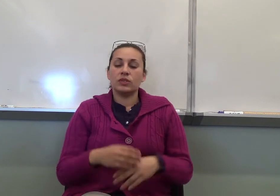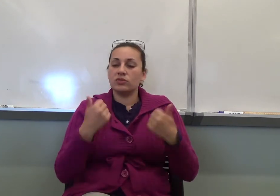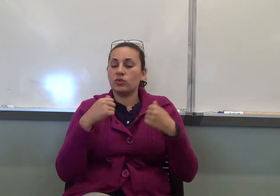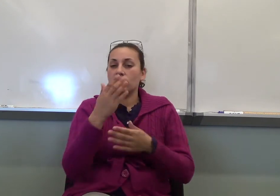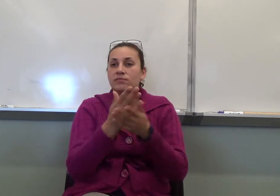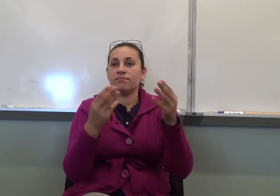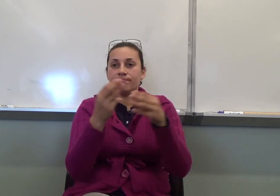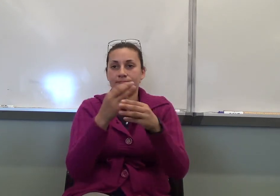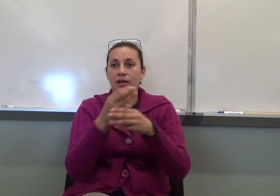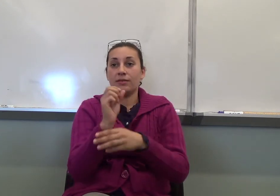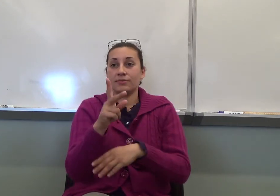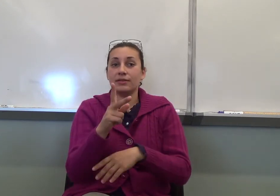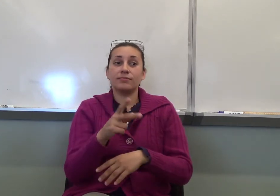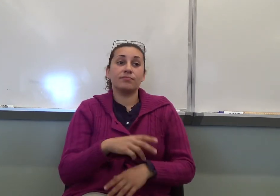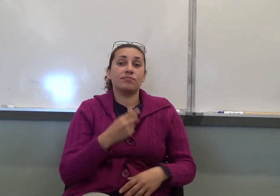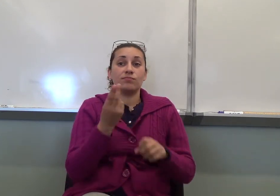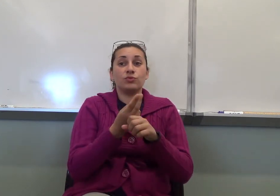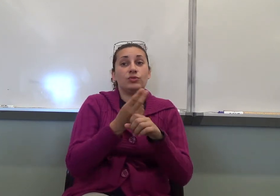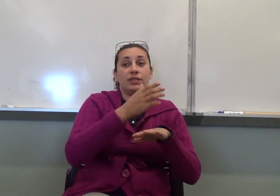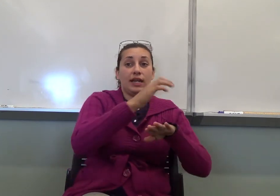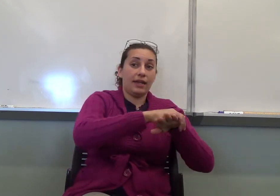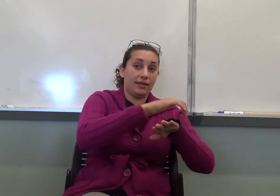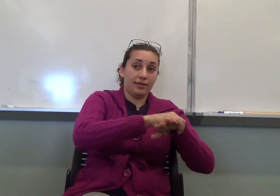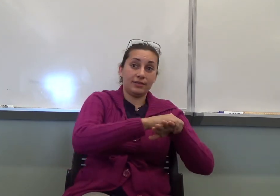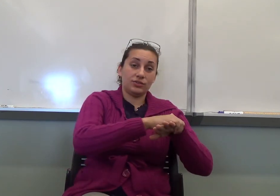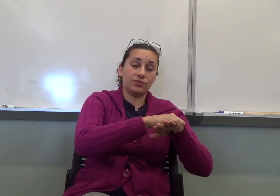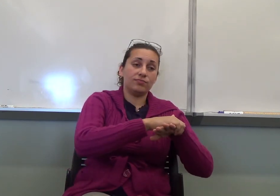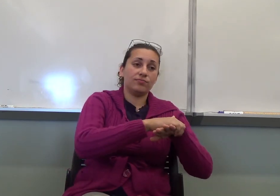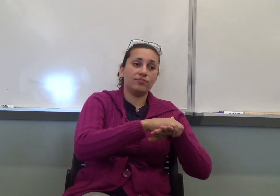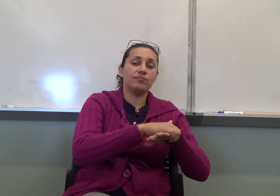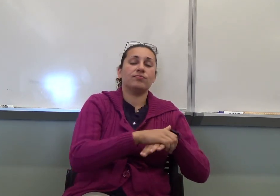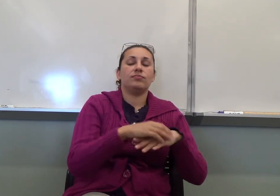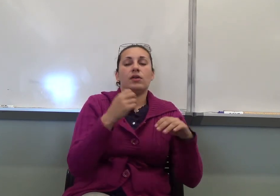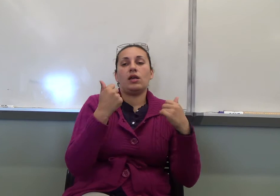English and get the expression and get the right answer for it.